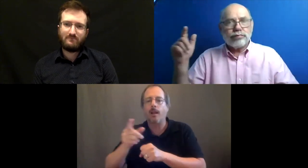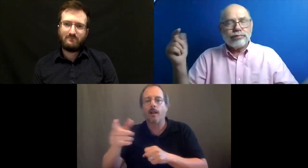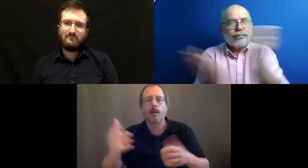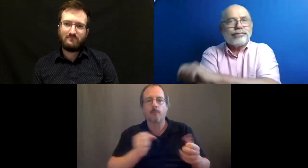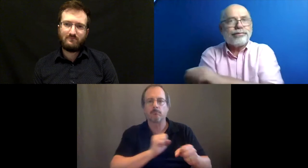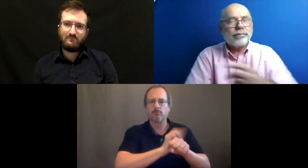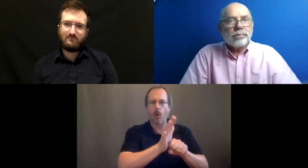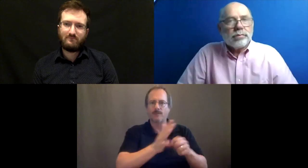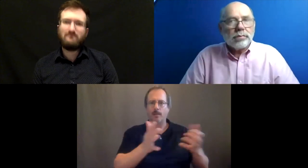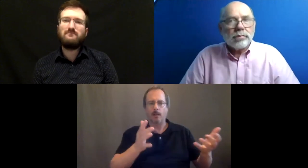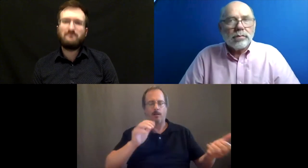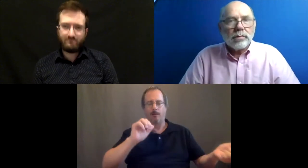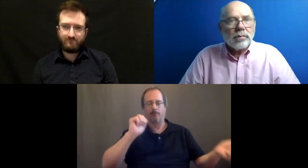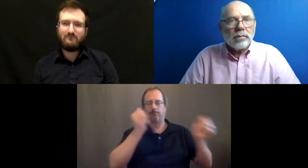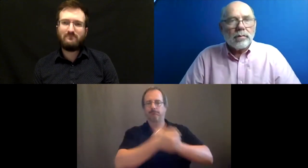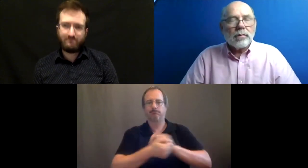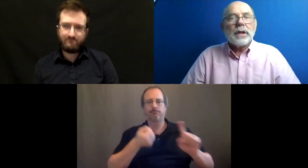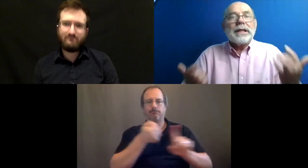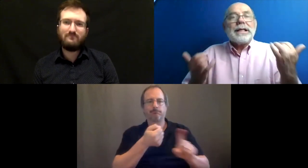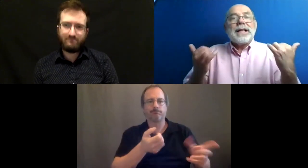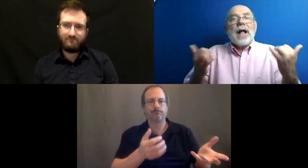has hit these industries